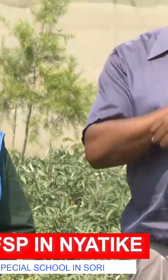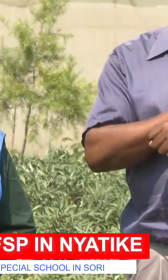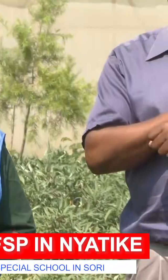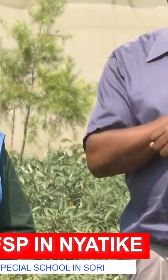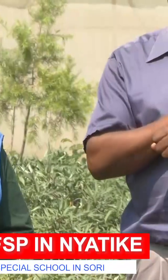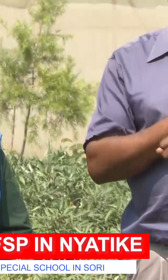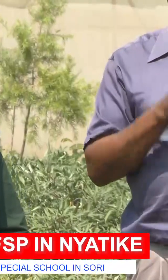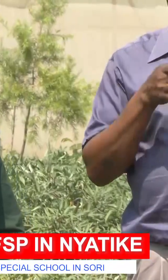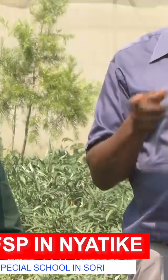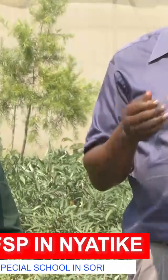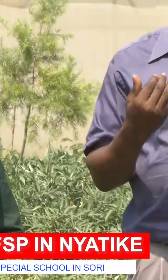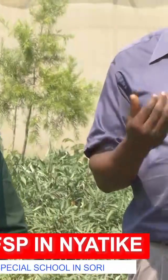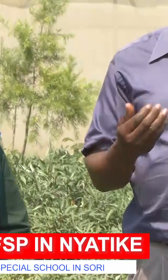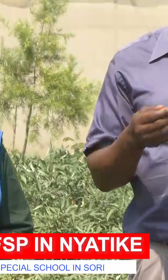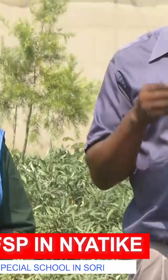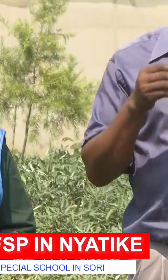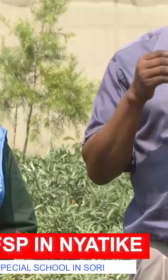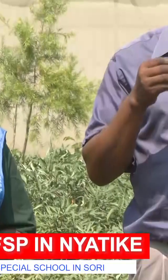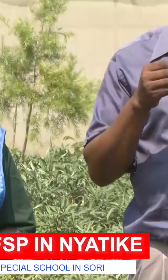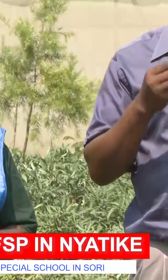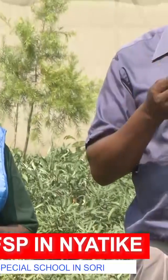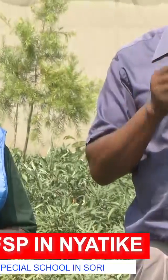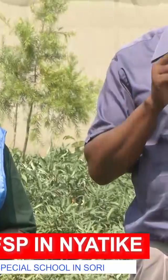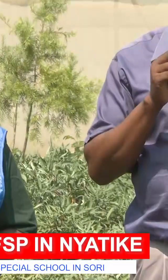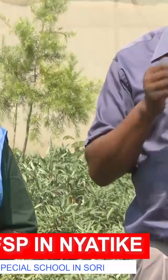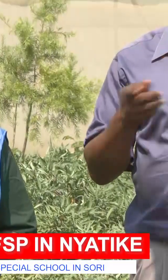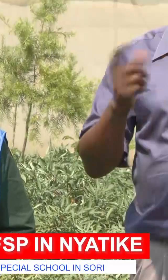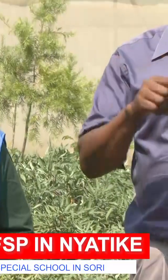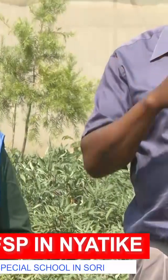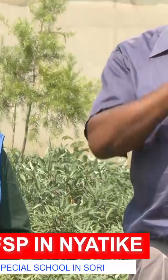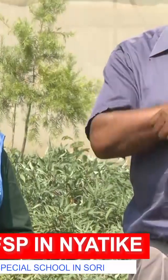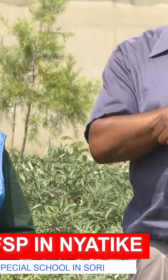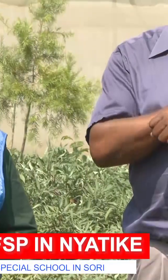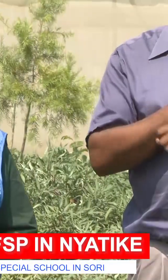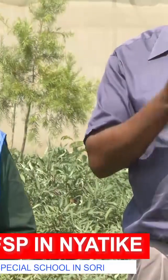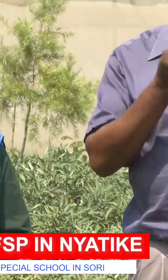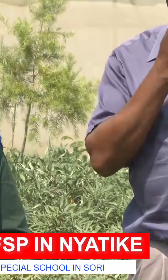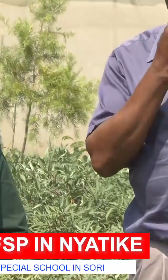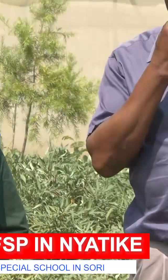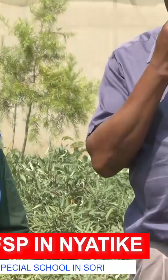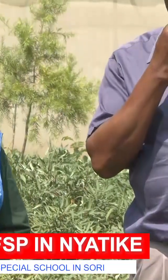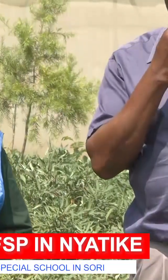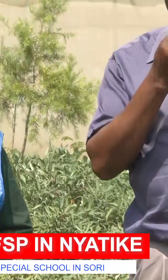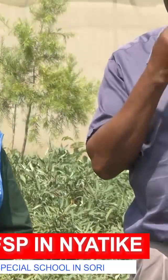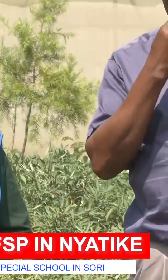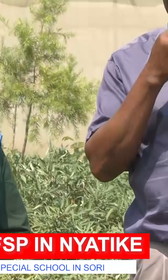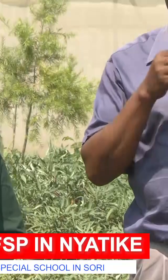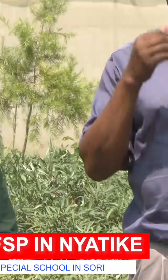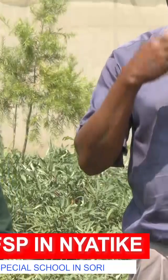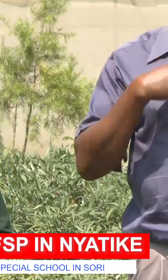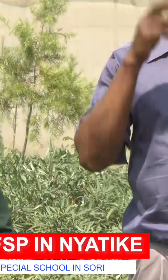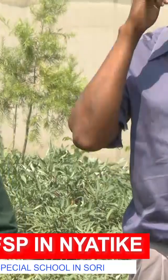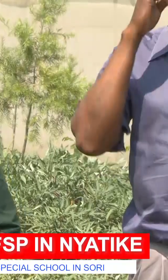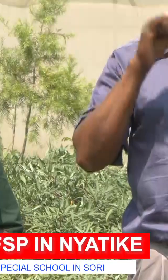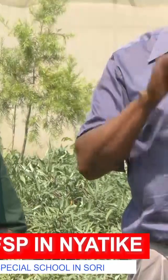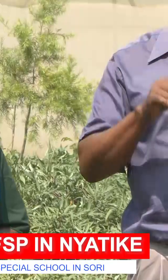program, children have a reason to go to school. And when they go to school and there's a meal offered every day, they have a reason to stay in